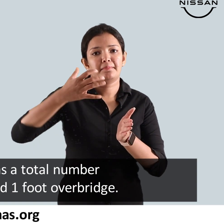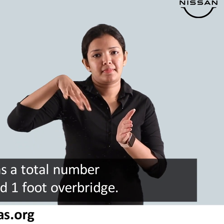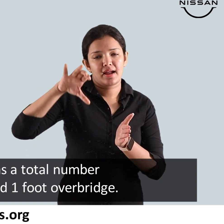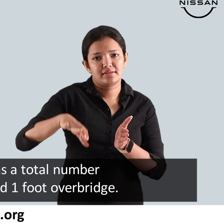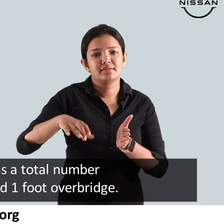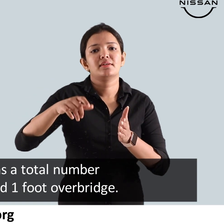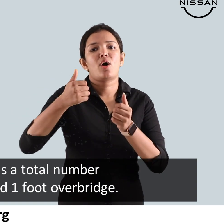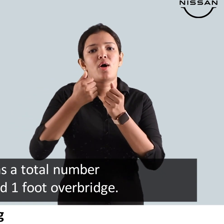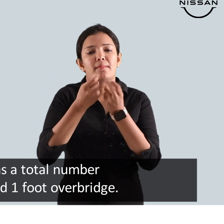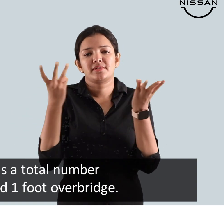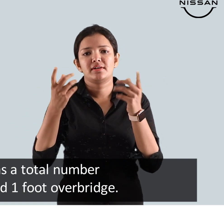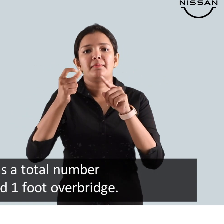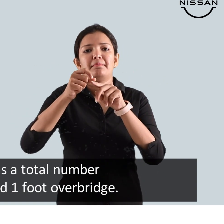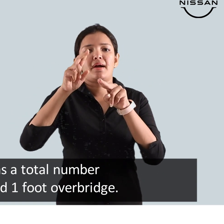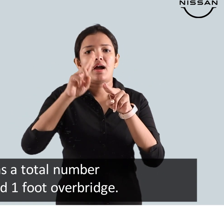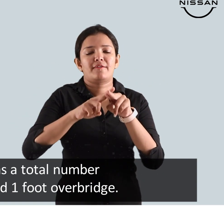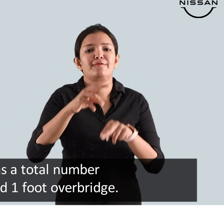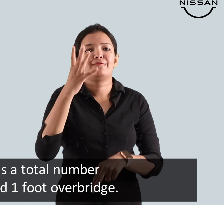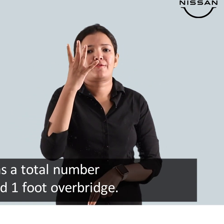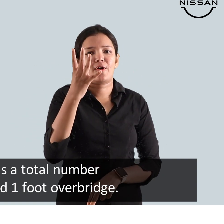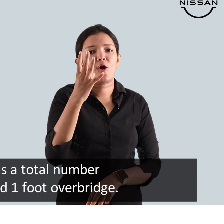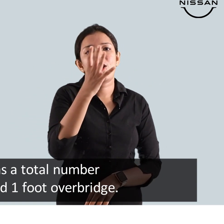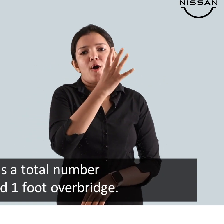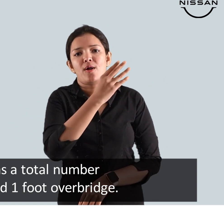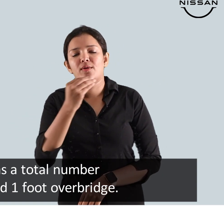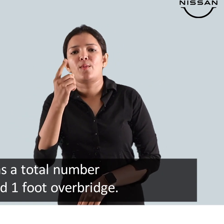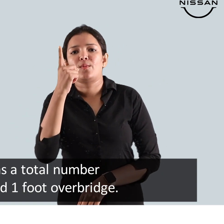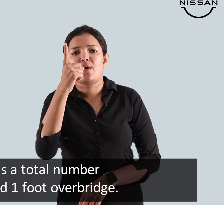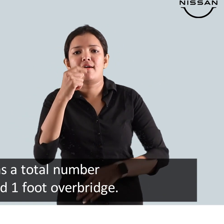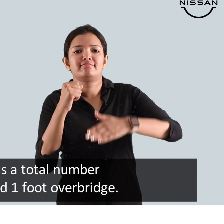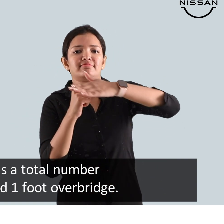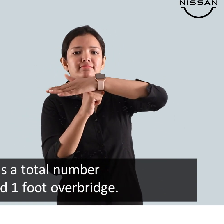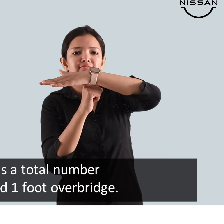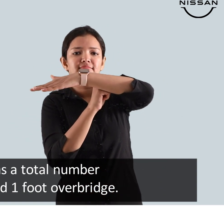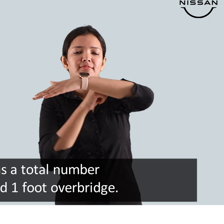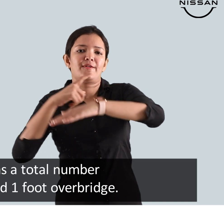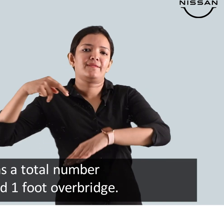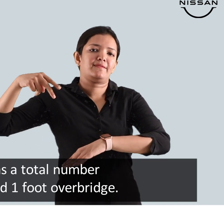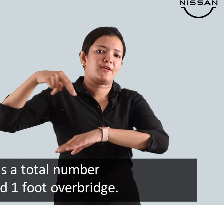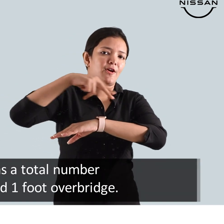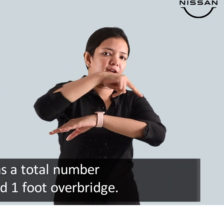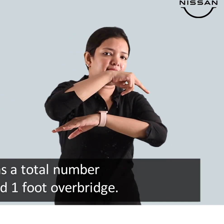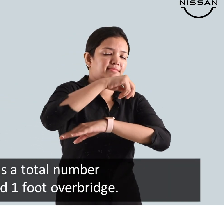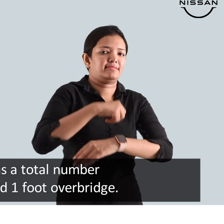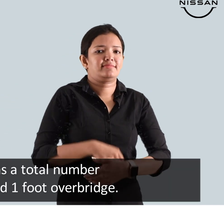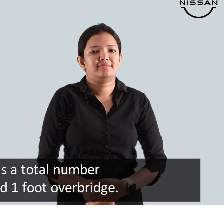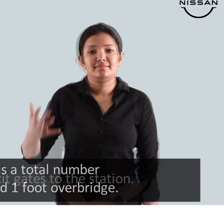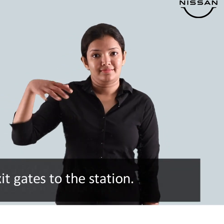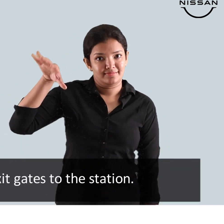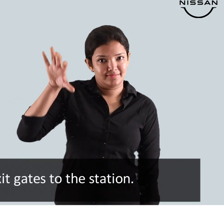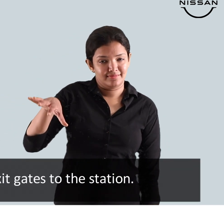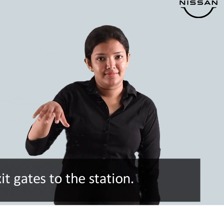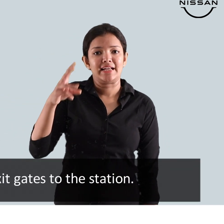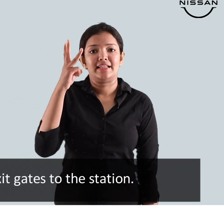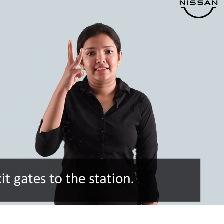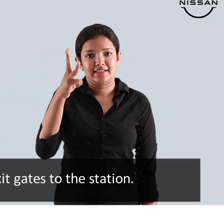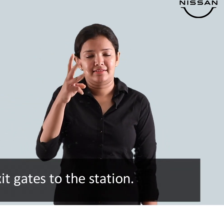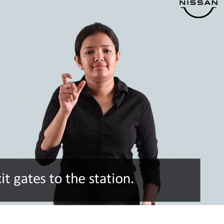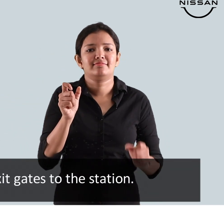station has a total number of 4 platforms and 1 foot-over bridge. There are 3